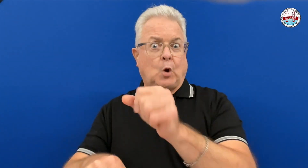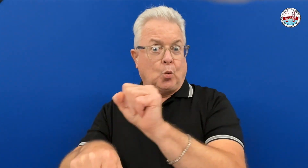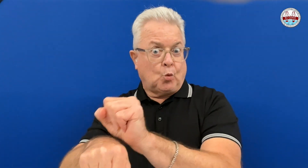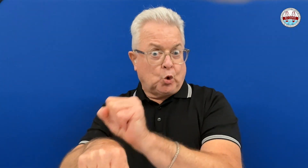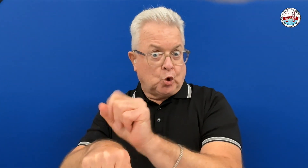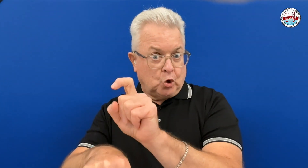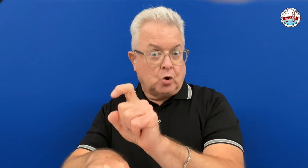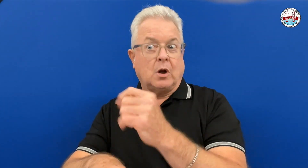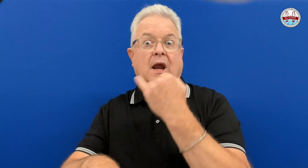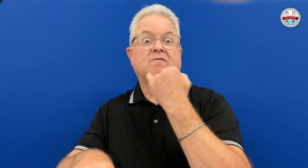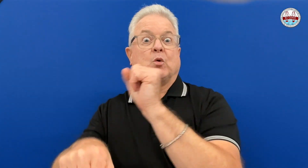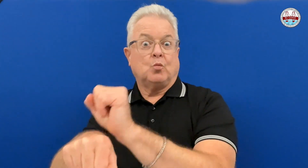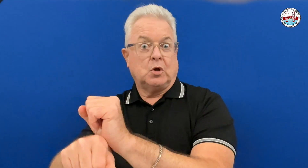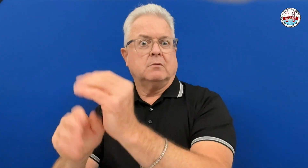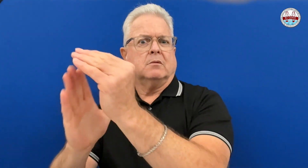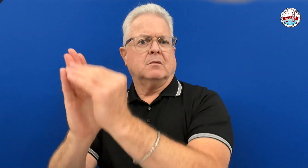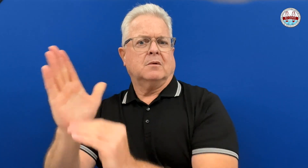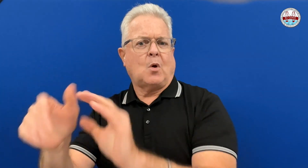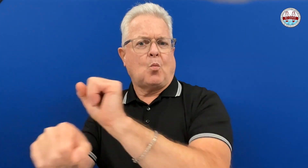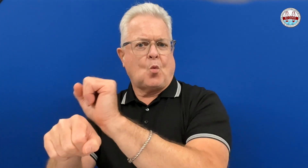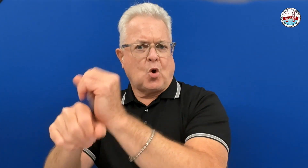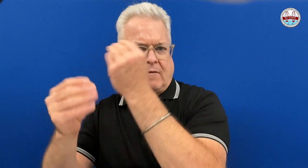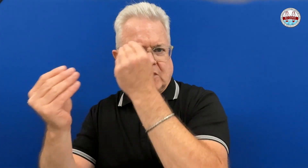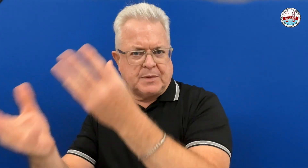numbers. Maybe their work phone numbers.